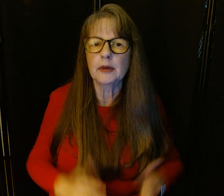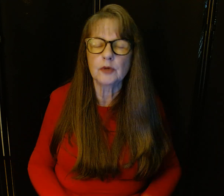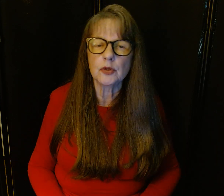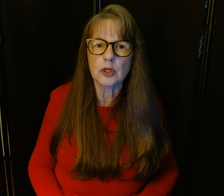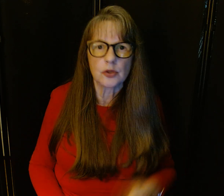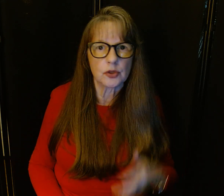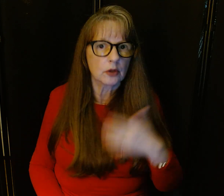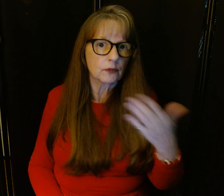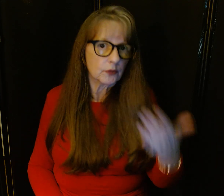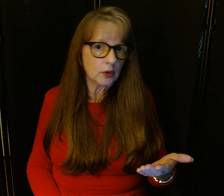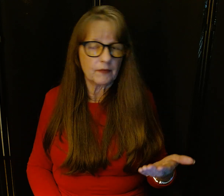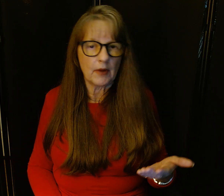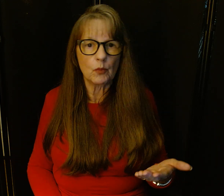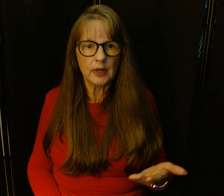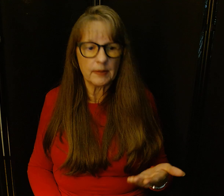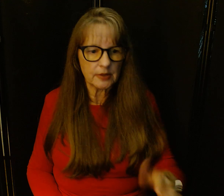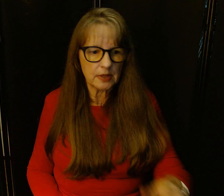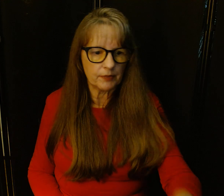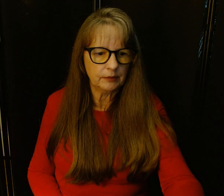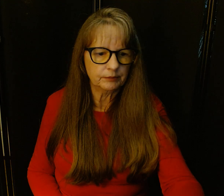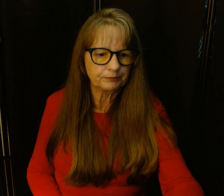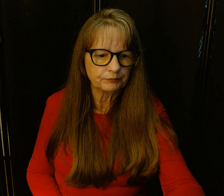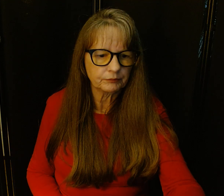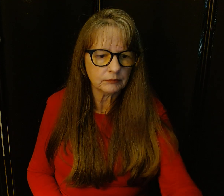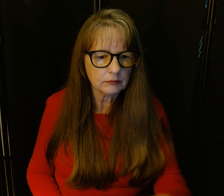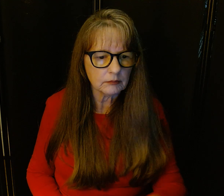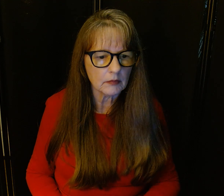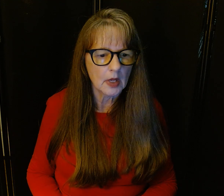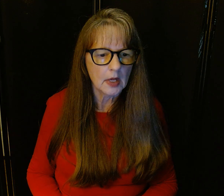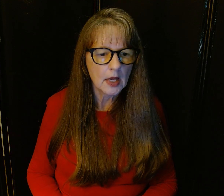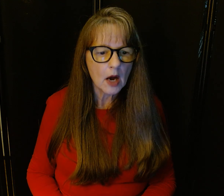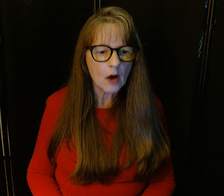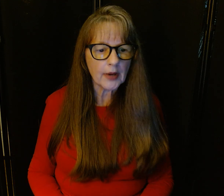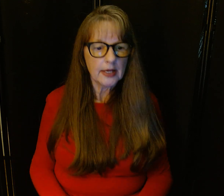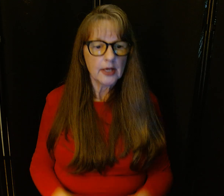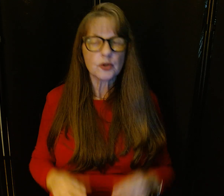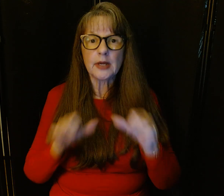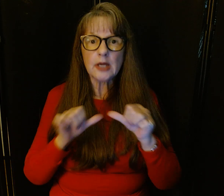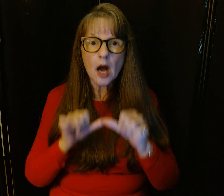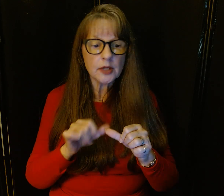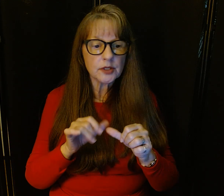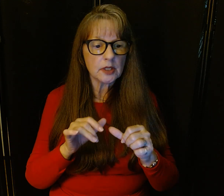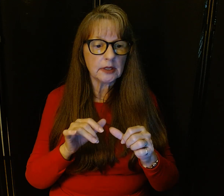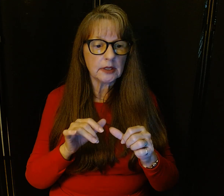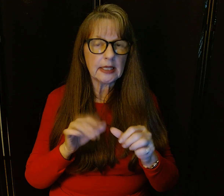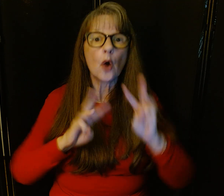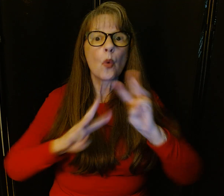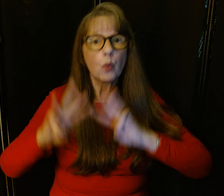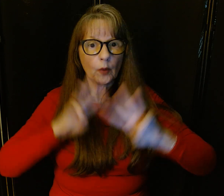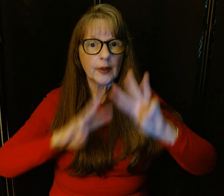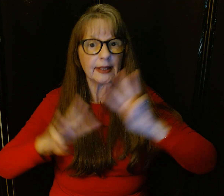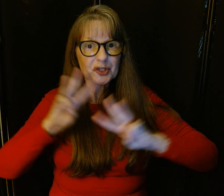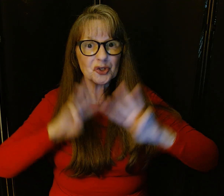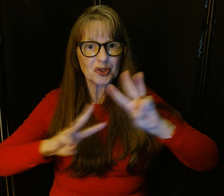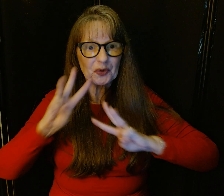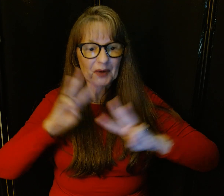using concern for if I'm worried about something. Okay, so they constantly worry. Let's use it